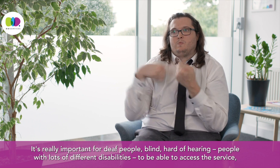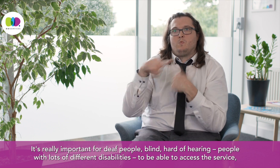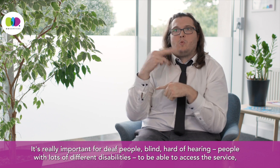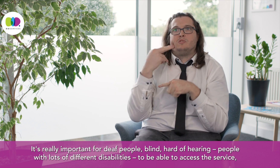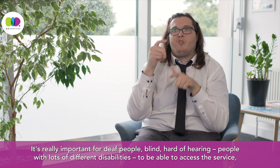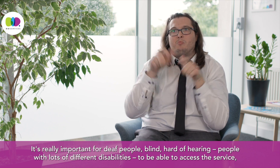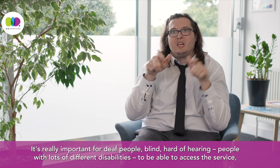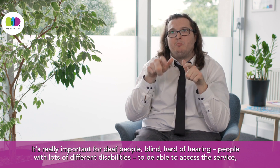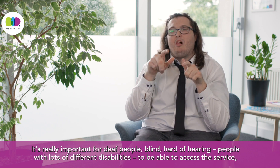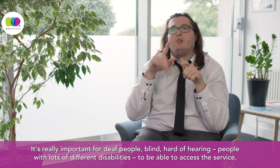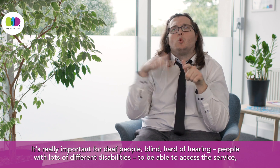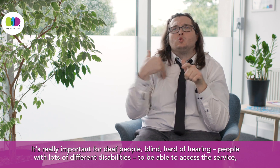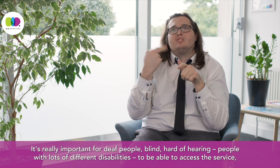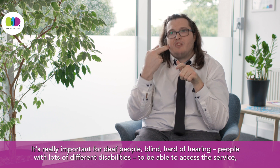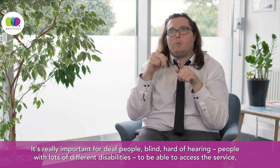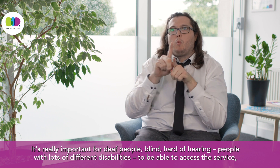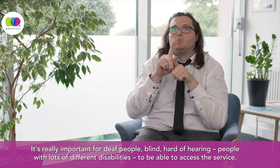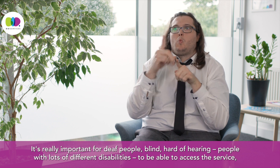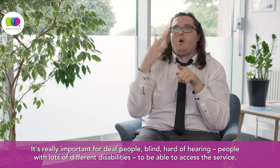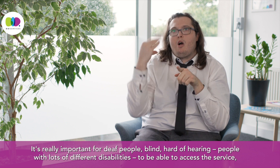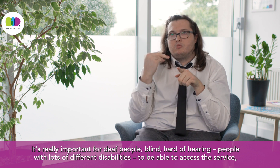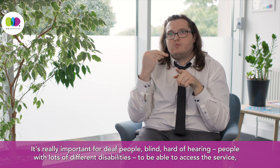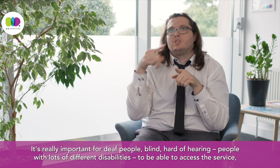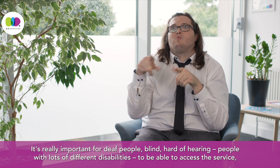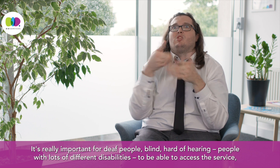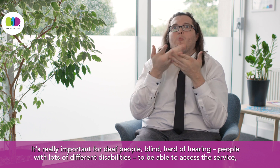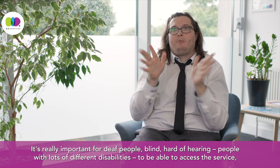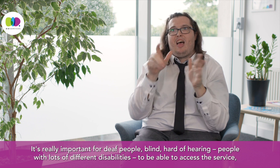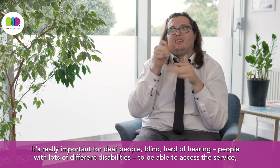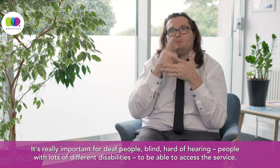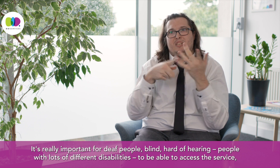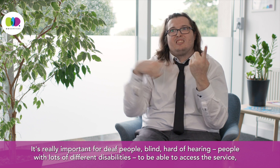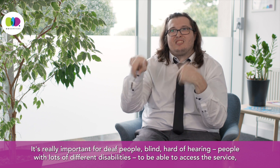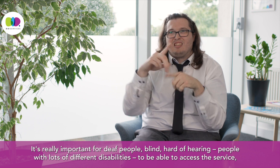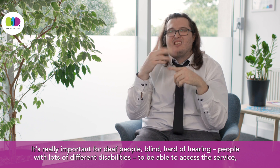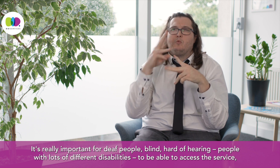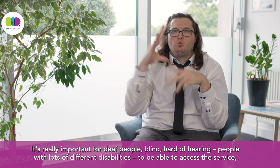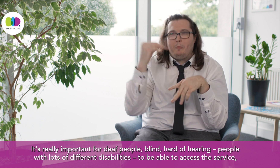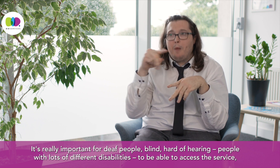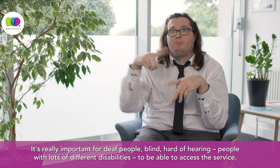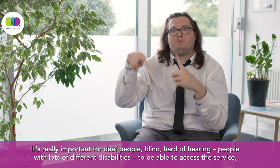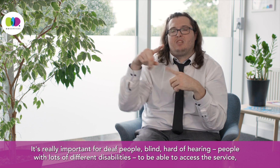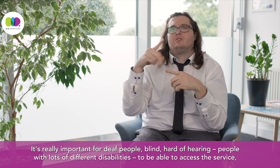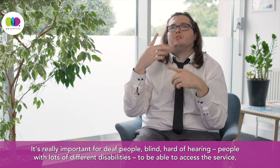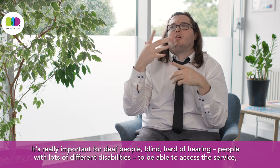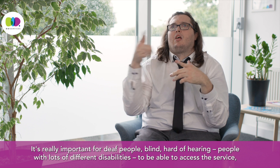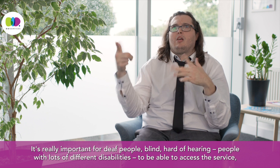It's really important for deaf people, blind, hard of hearing, people with lots of different disabilities to be able